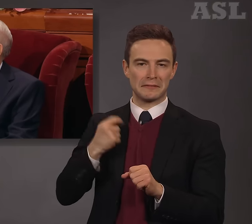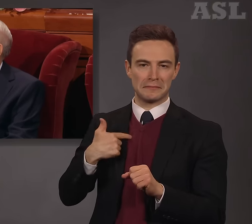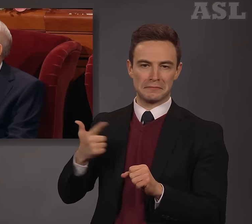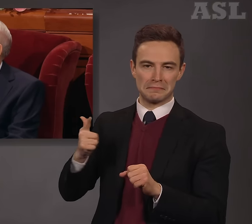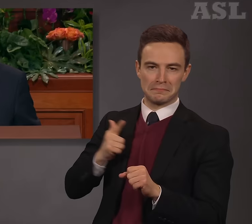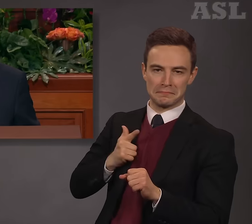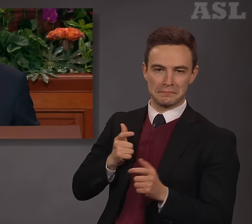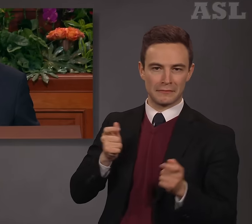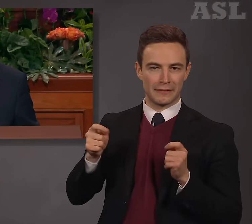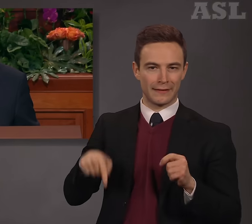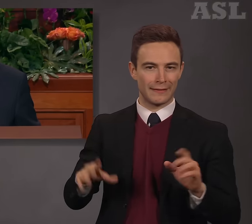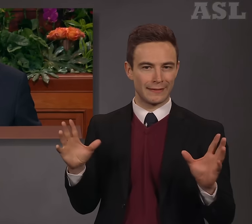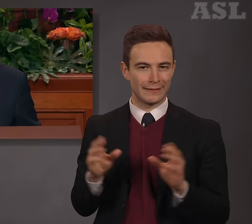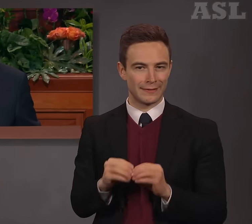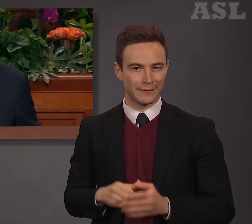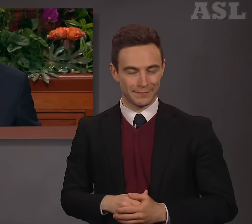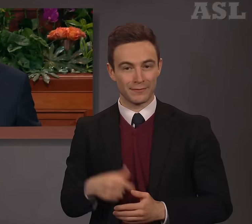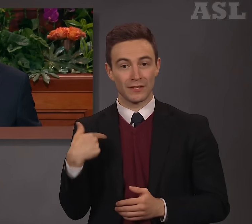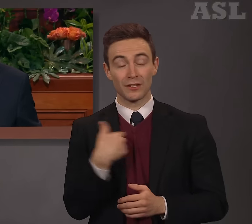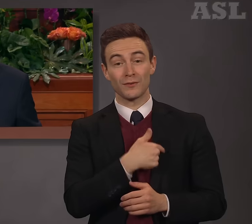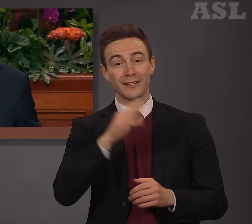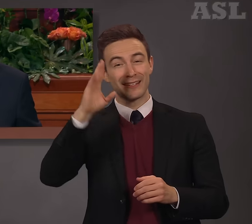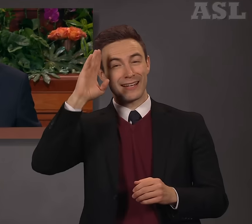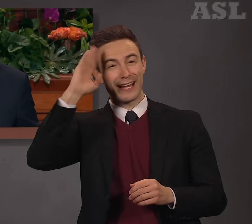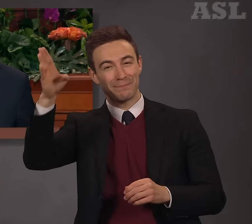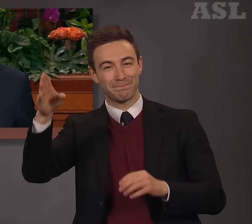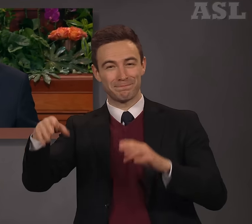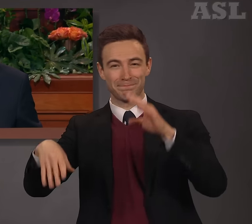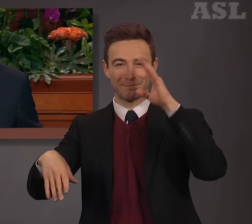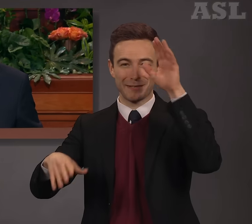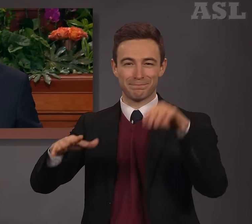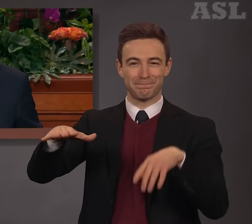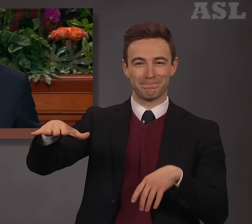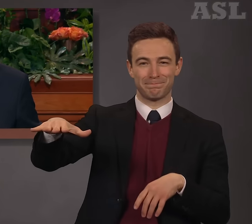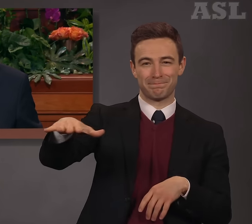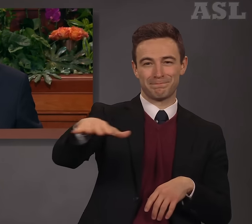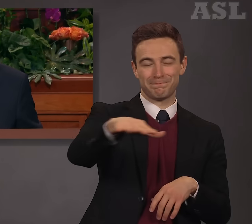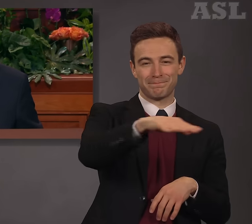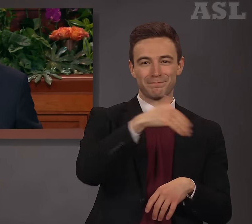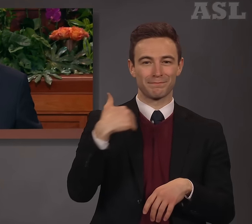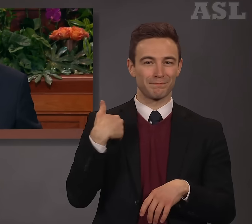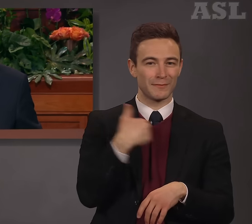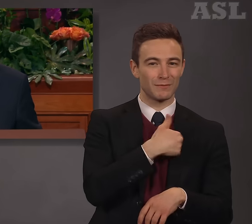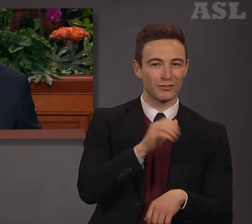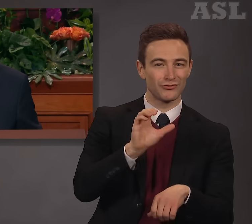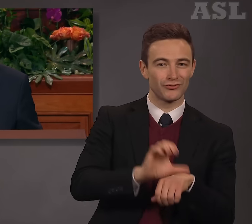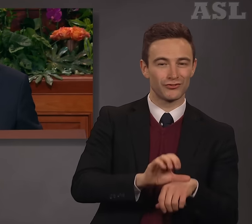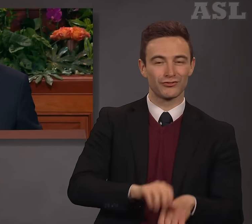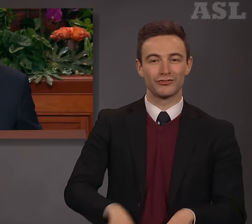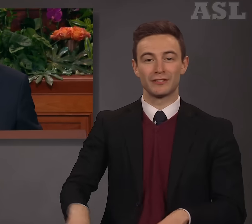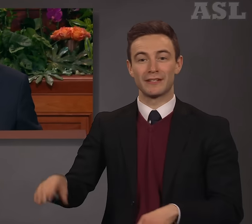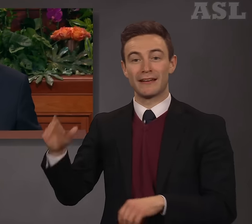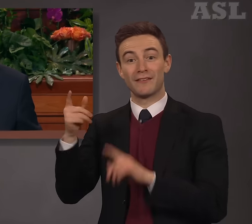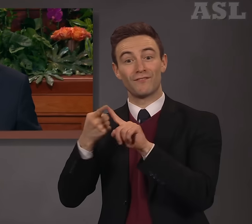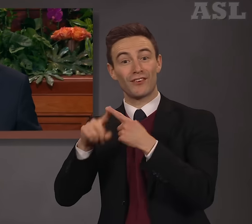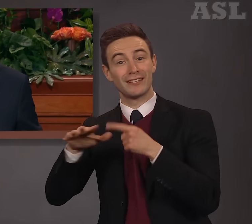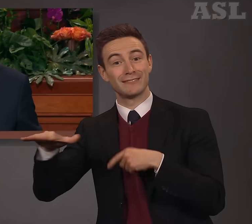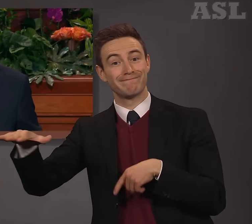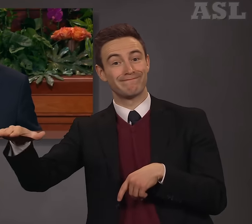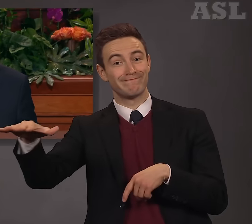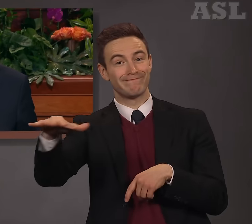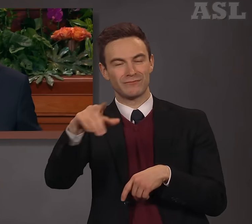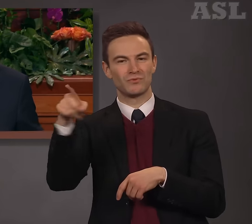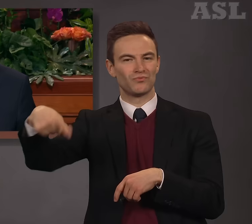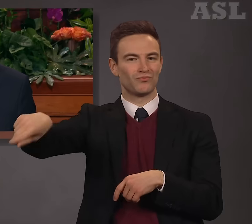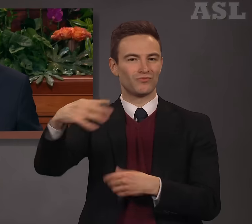session. We extend our greetings to members of the church and friends everywhere who are participating